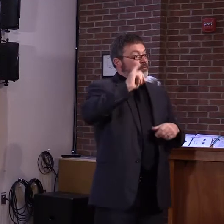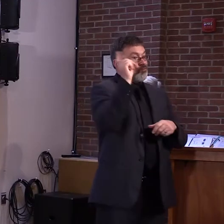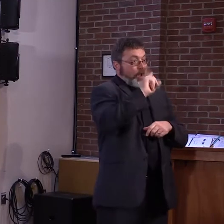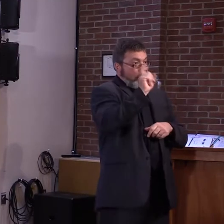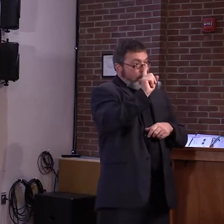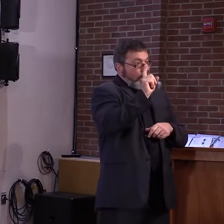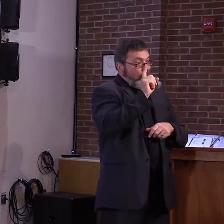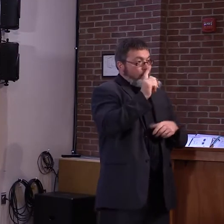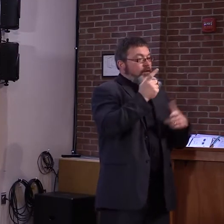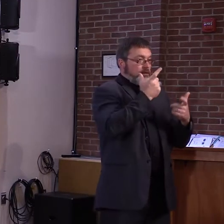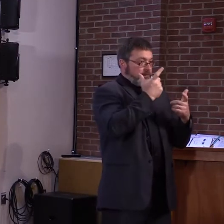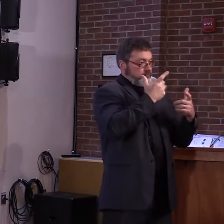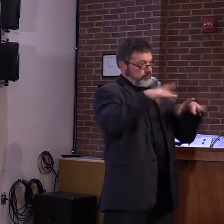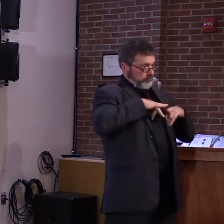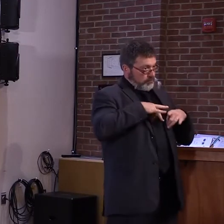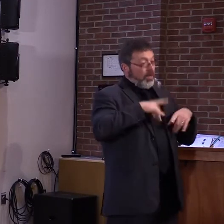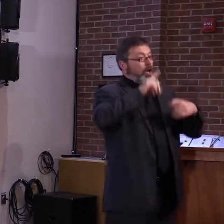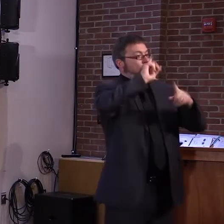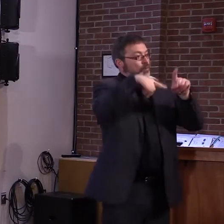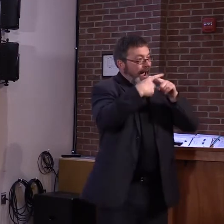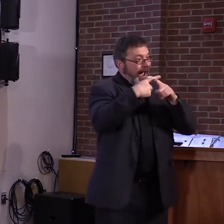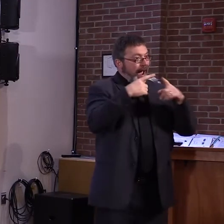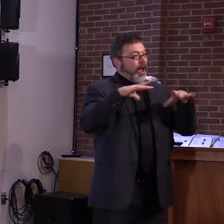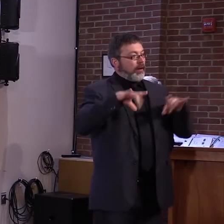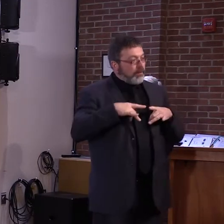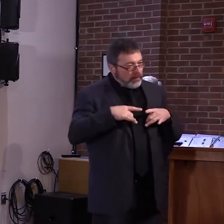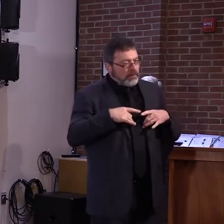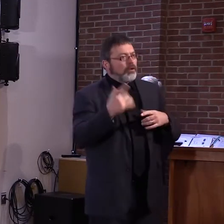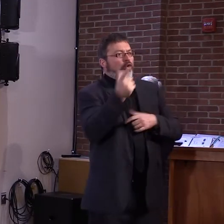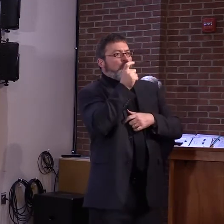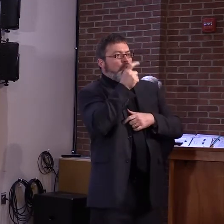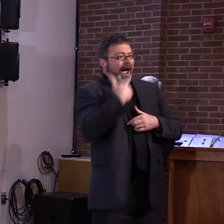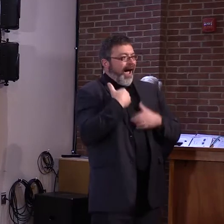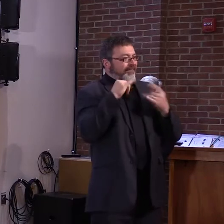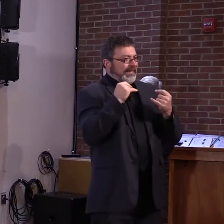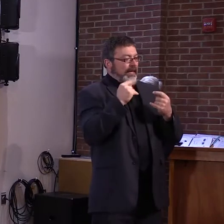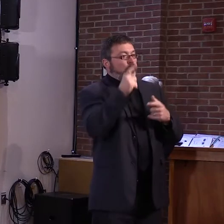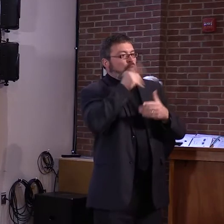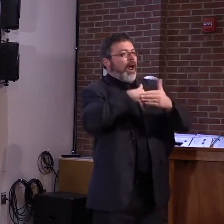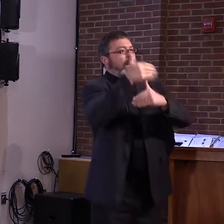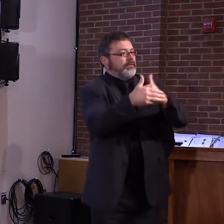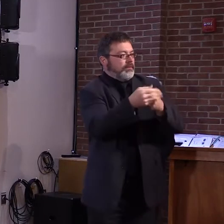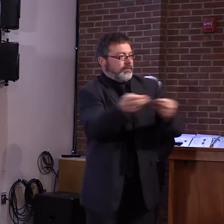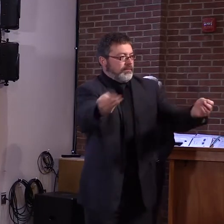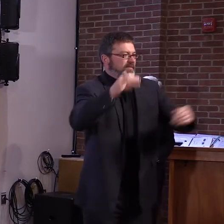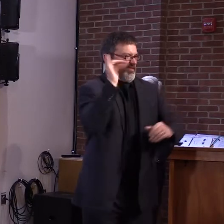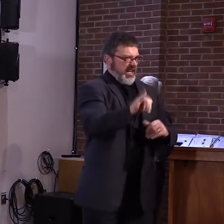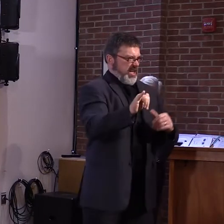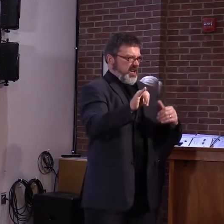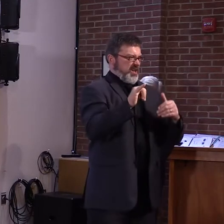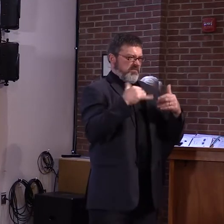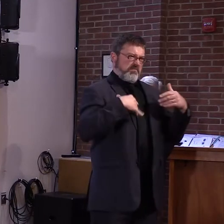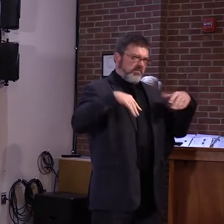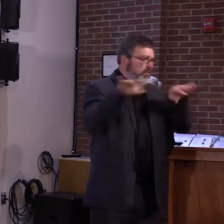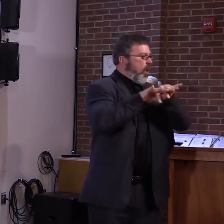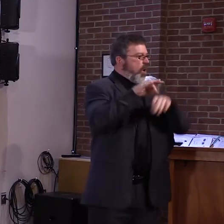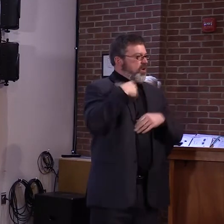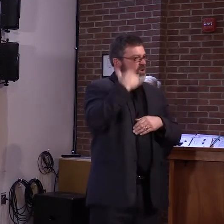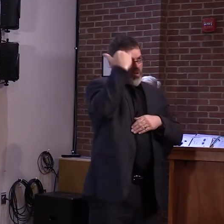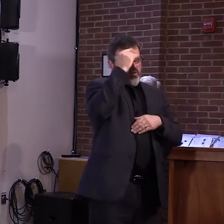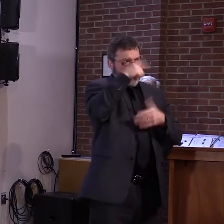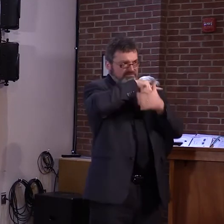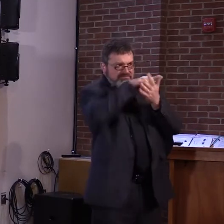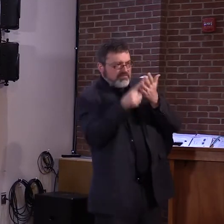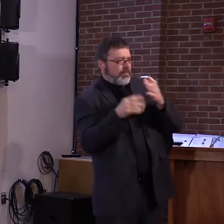then identifying who they have been, who they may have been within 6 feet of for at least 15 minutes. They ensure the